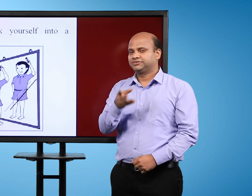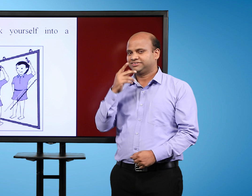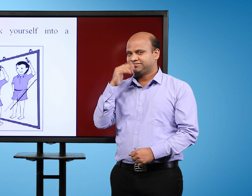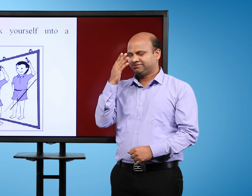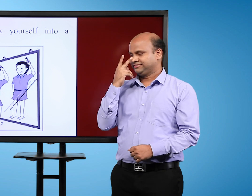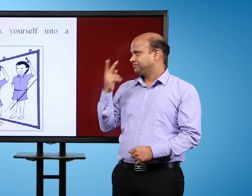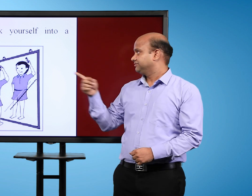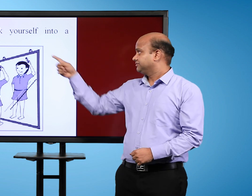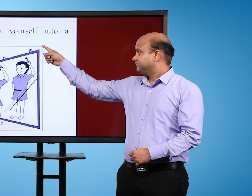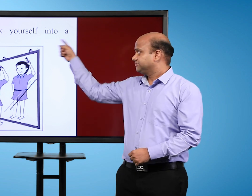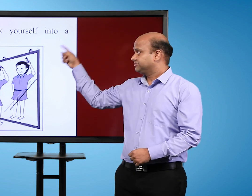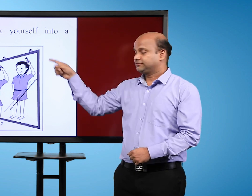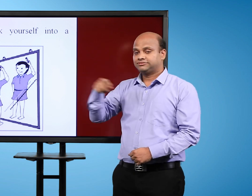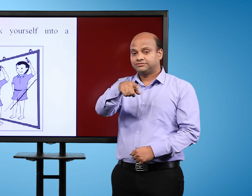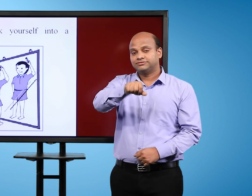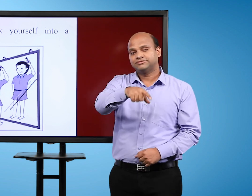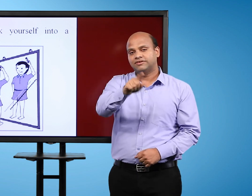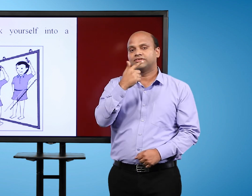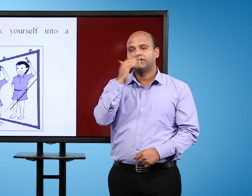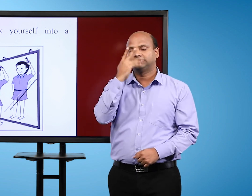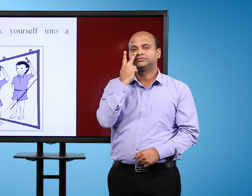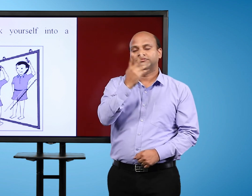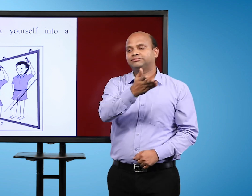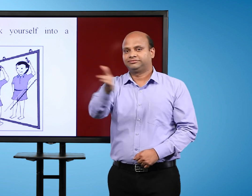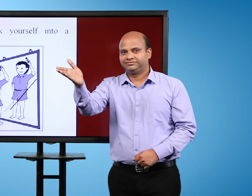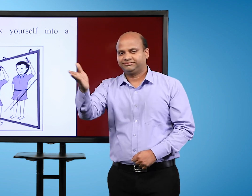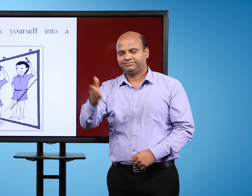Hint: look yourself into a mirror.